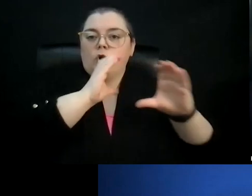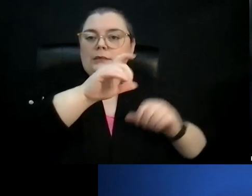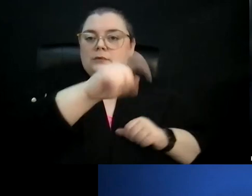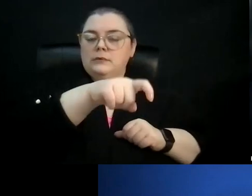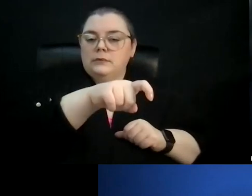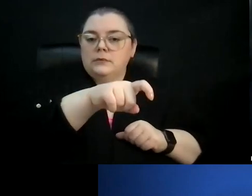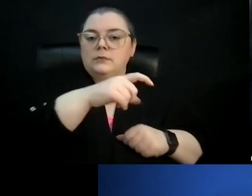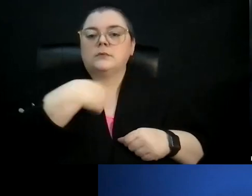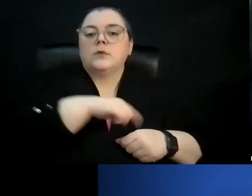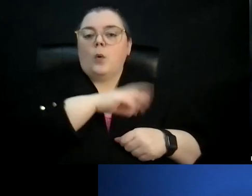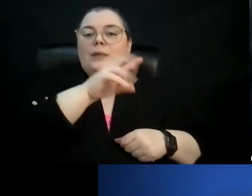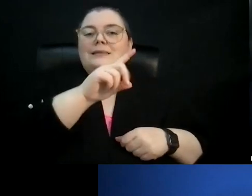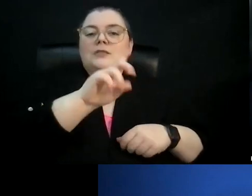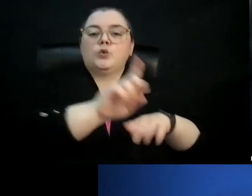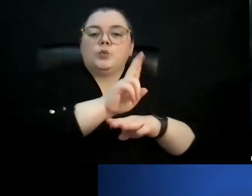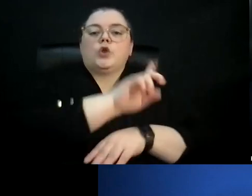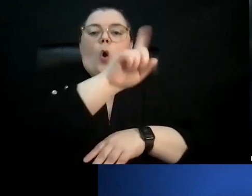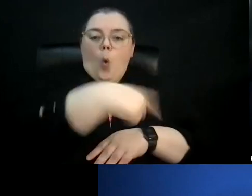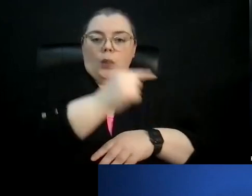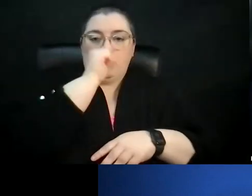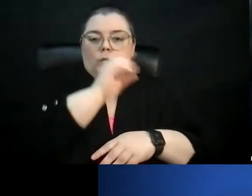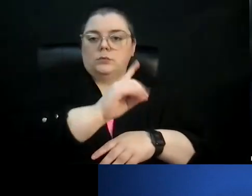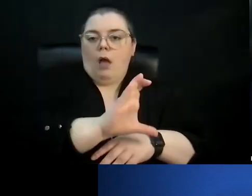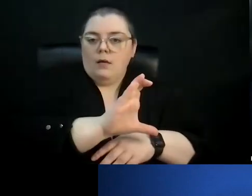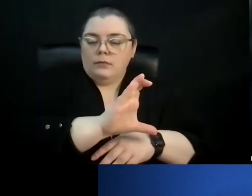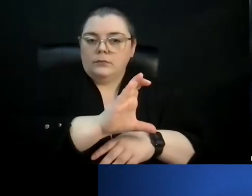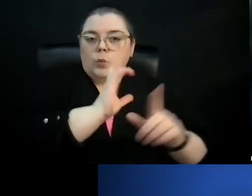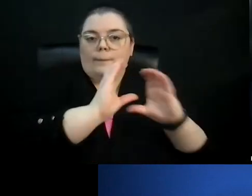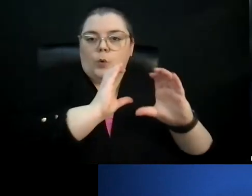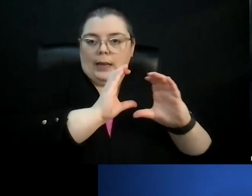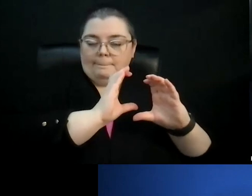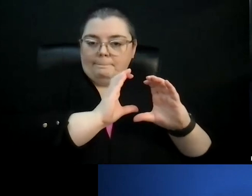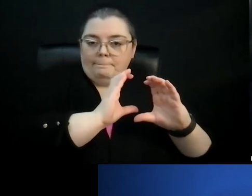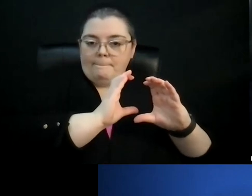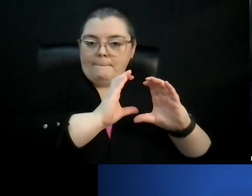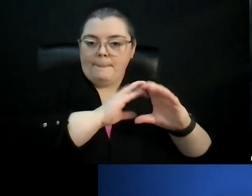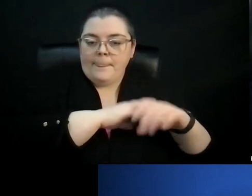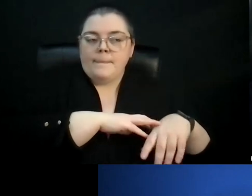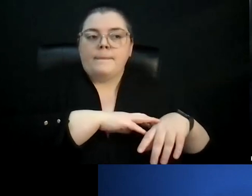group had various communication needs. So we only used Google Docs to communicate.